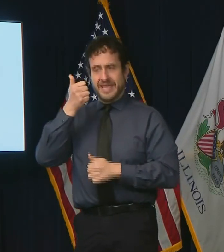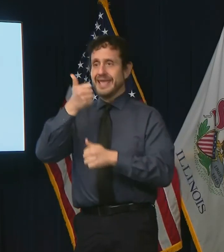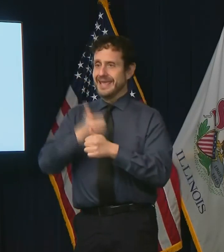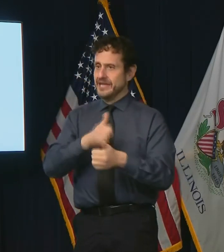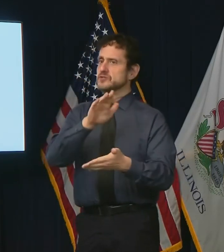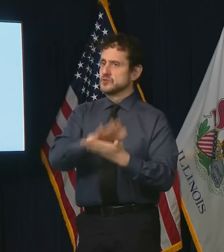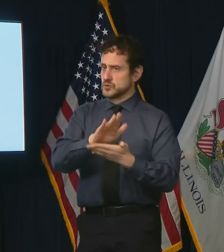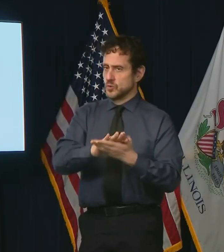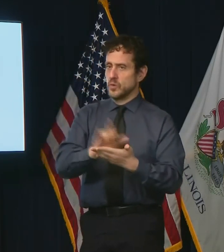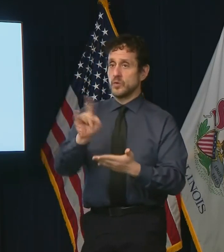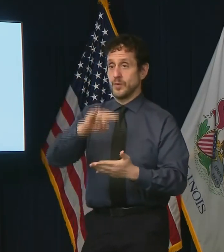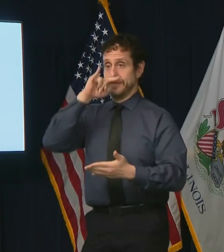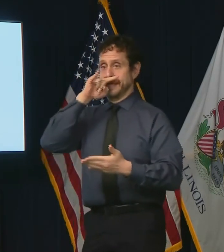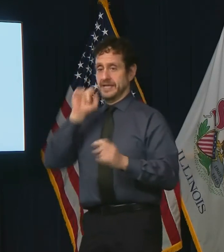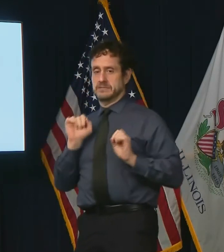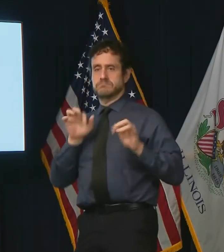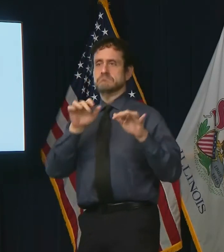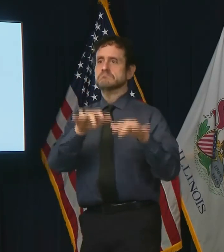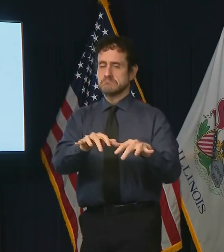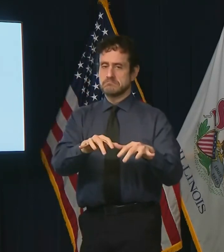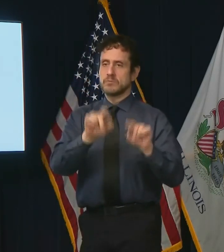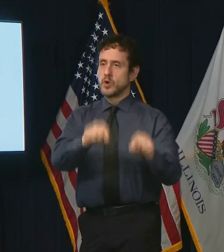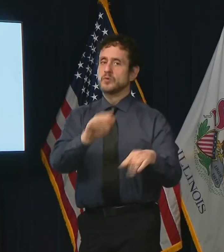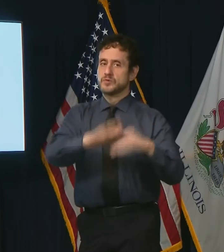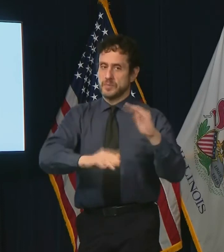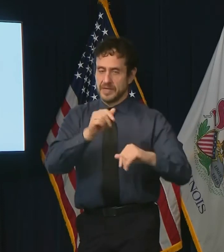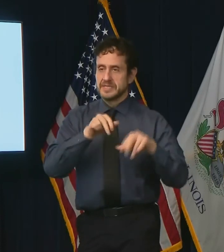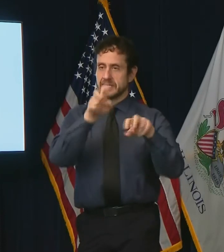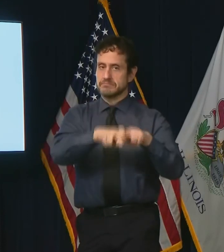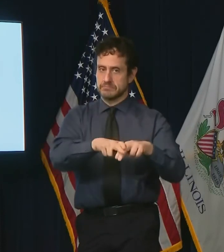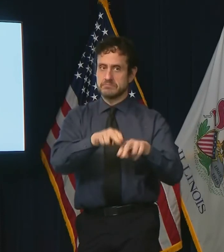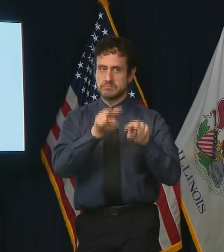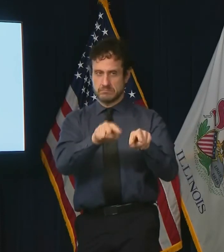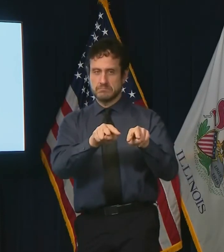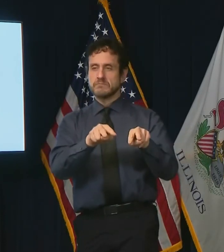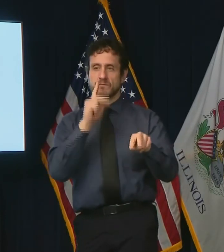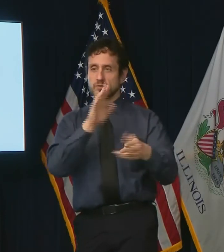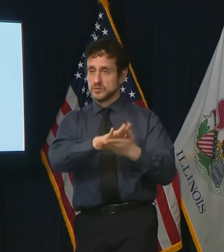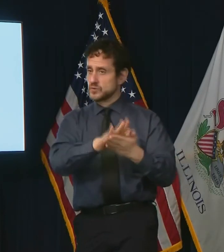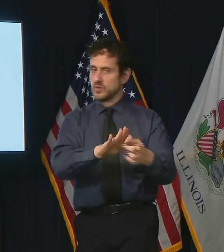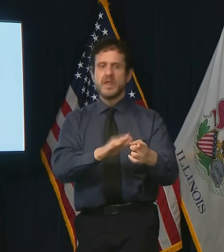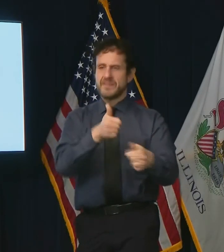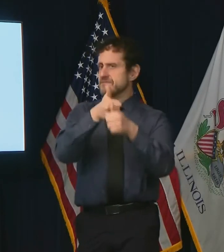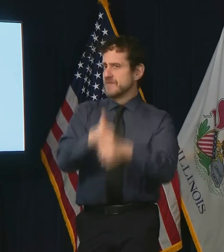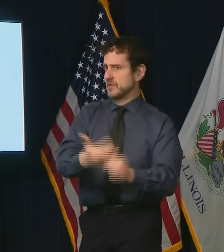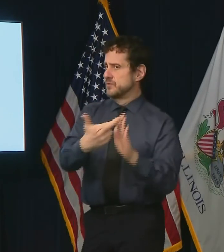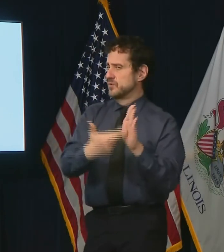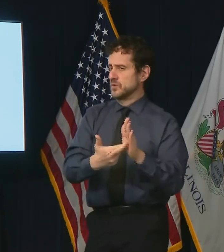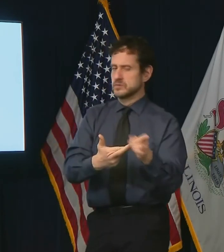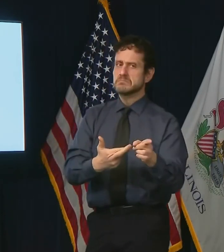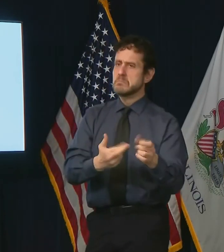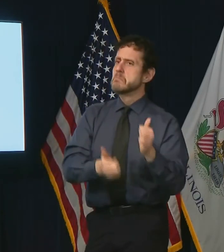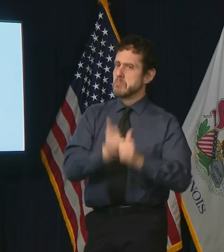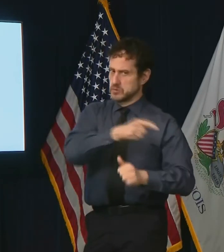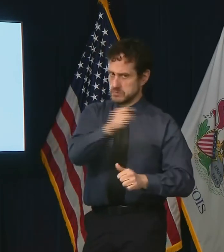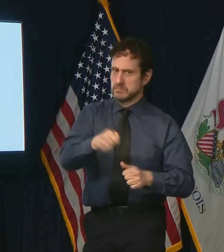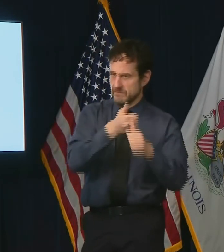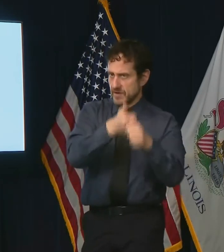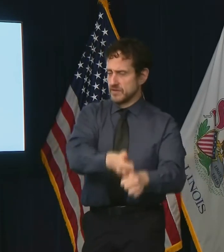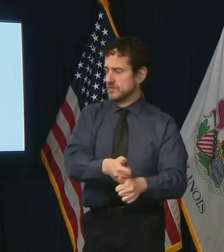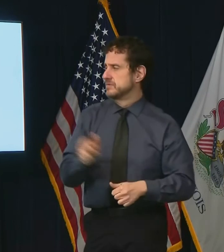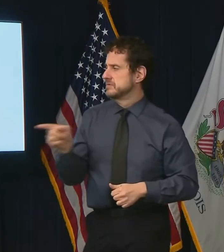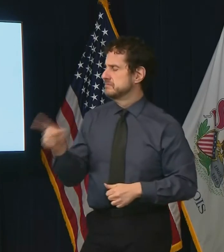in-person learning is following that guidance, and we haven't heard much of a deviation from that at all. Jamie Monks at the Tribune, how